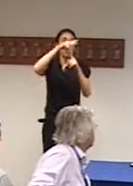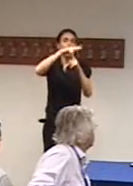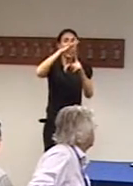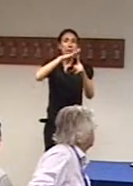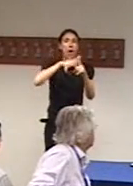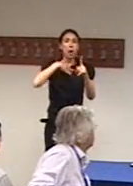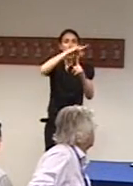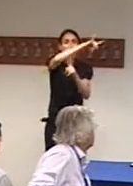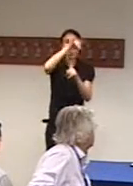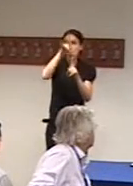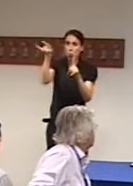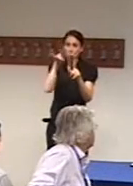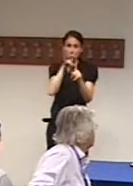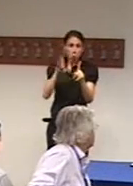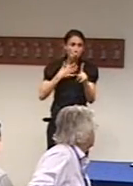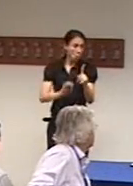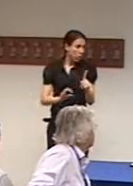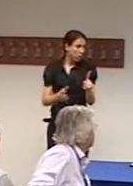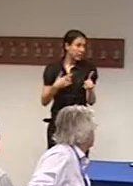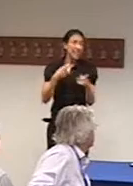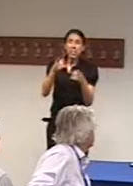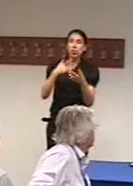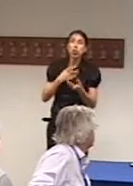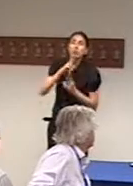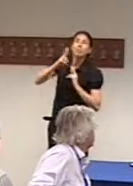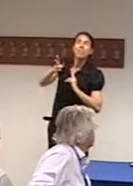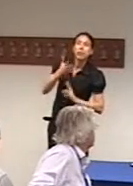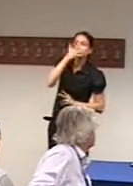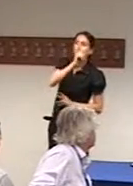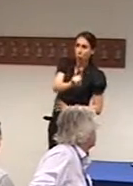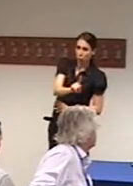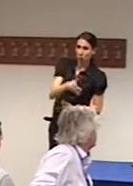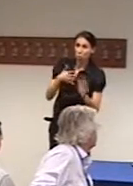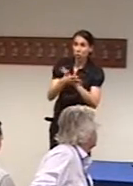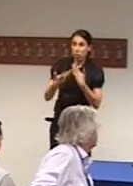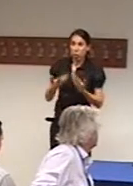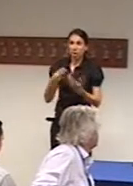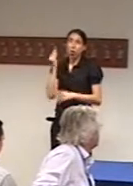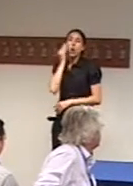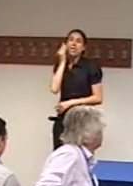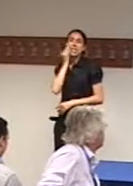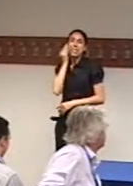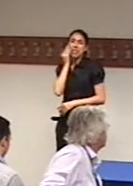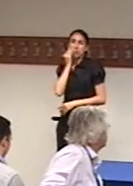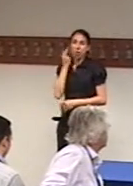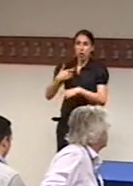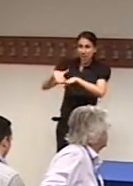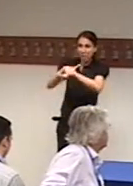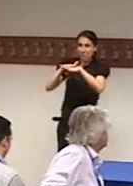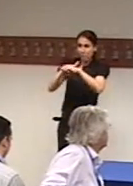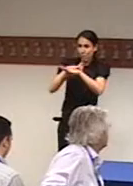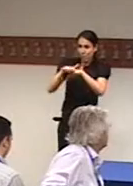antenna per building? What would be the frequency range? I'm unable to provide you with that information. I'm sorry, because it's